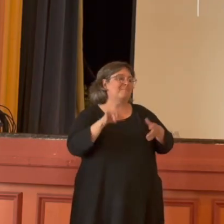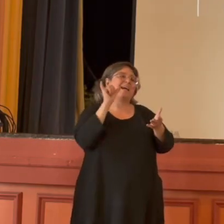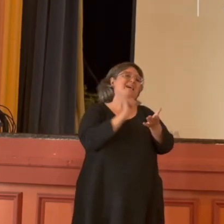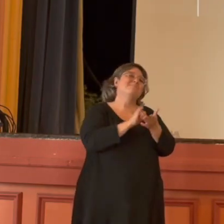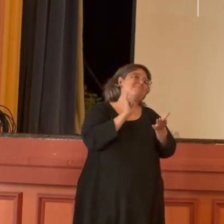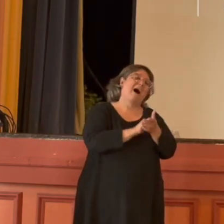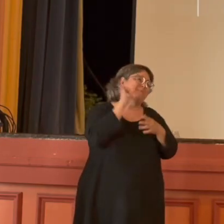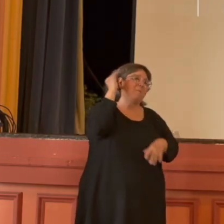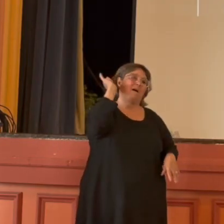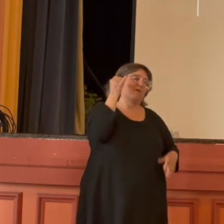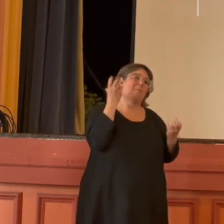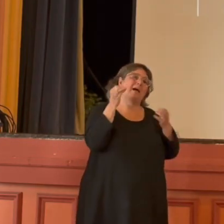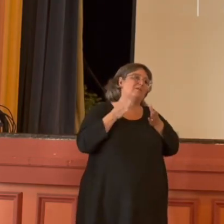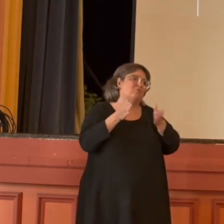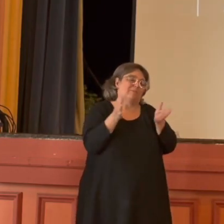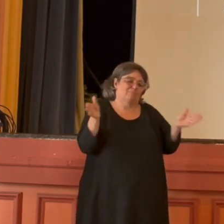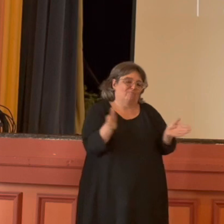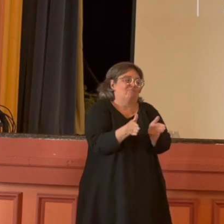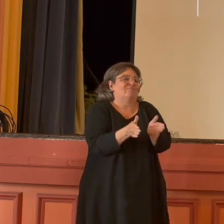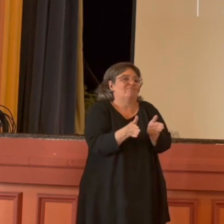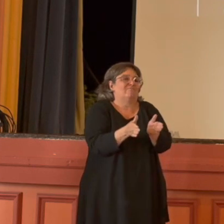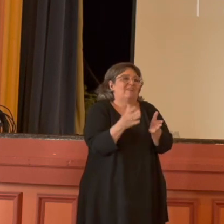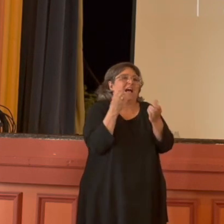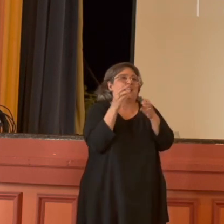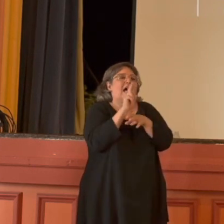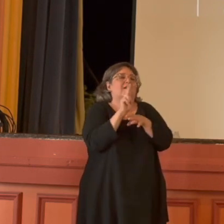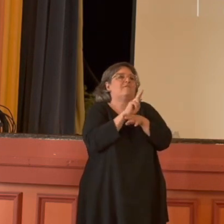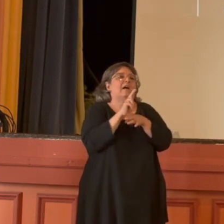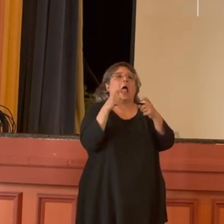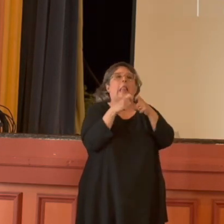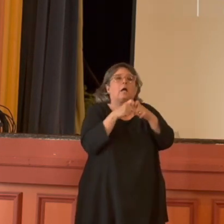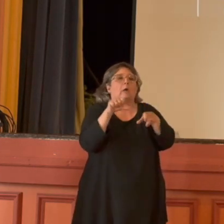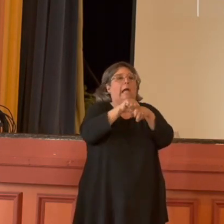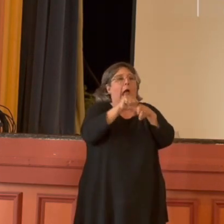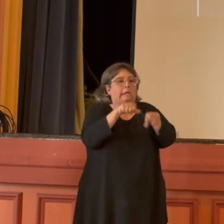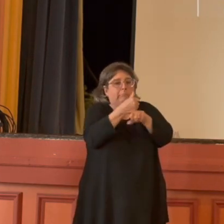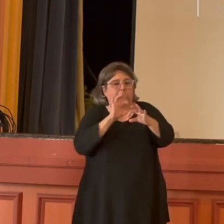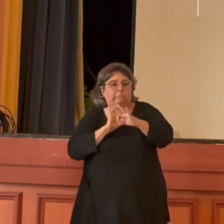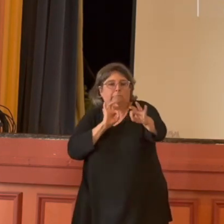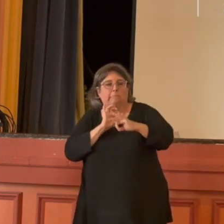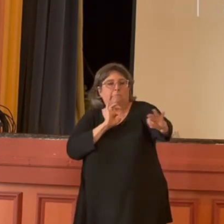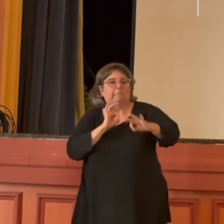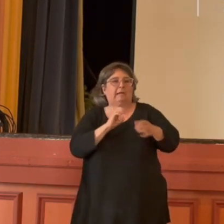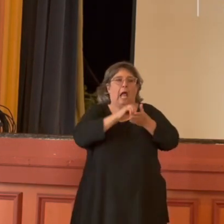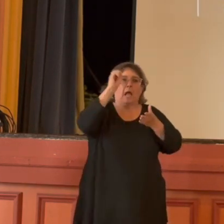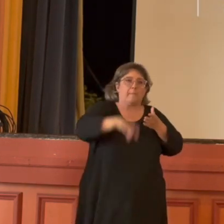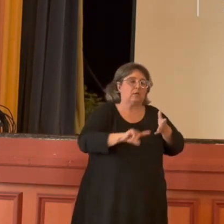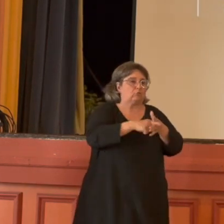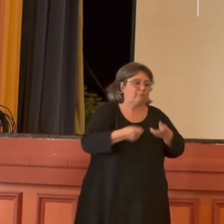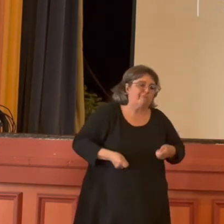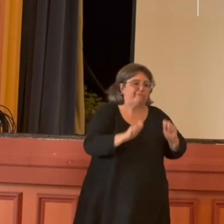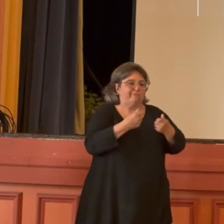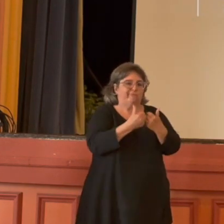of Buffalo because a lot of our streets are narrow and there's a lot of utilities in the way, and it is very expensive to start